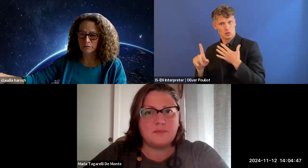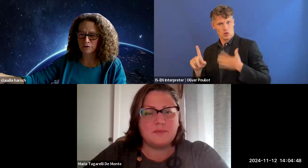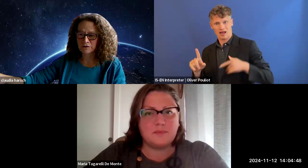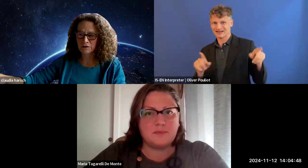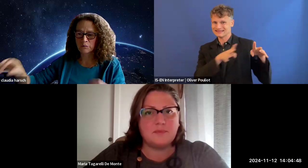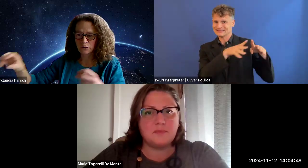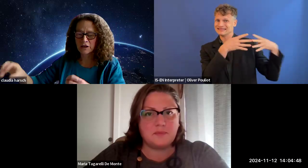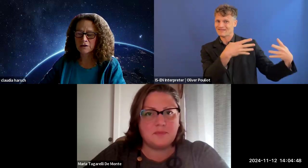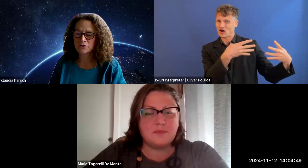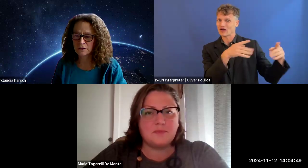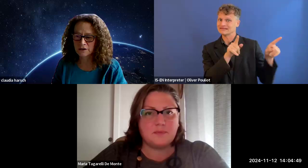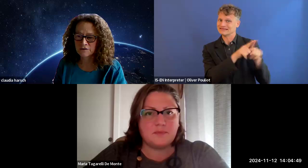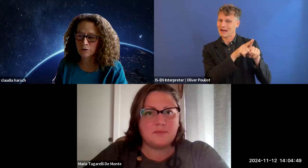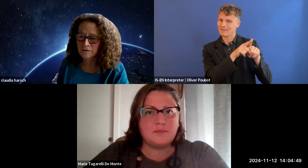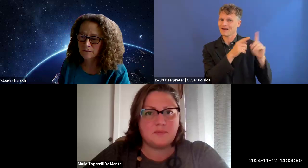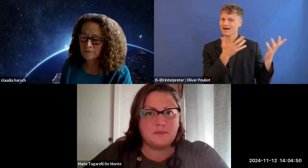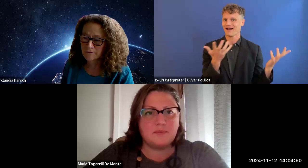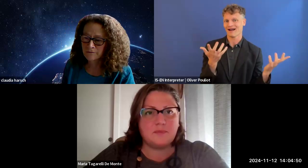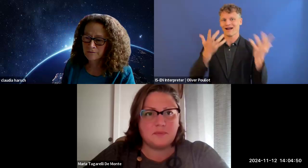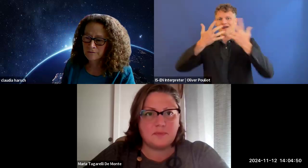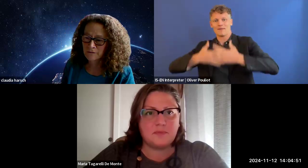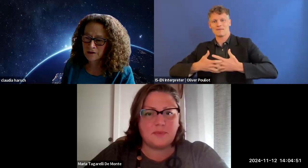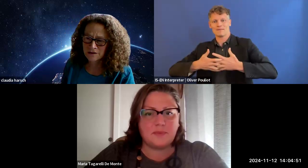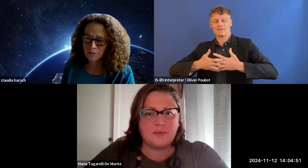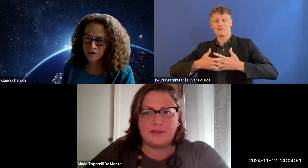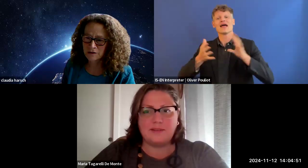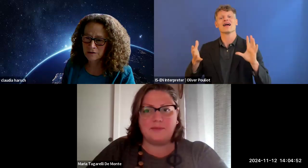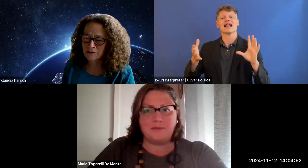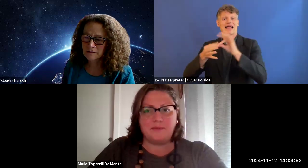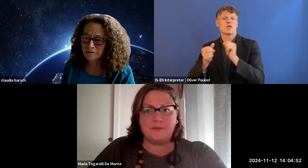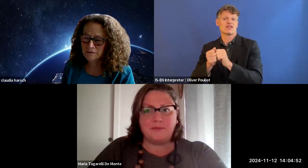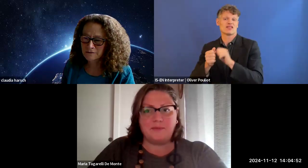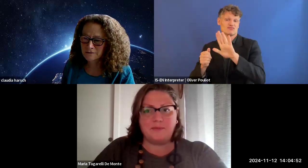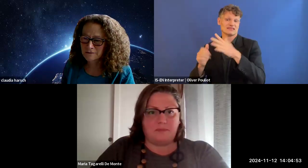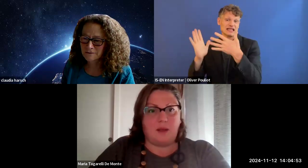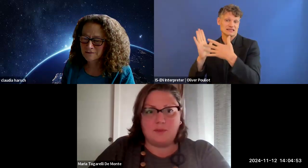CFR descriptors and put that into your test specs. Does that make sense?